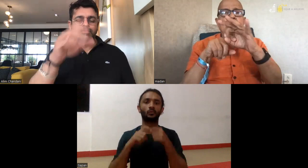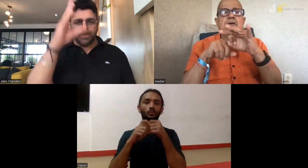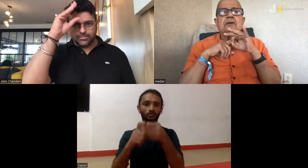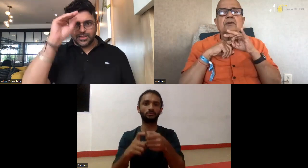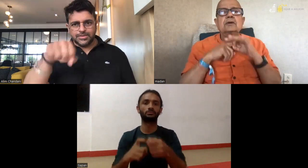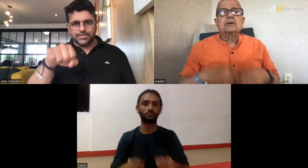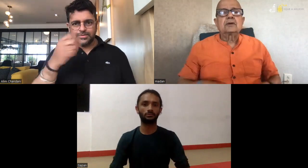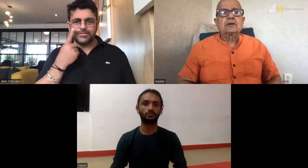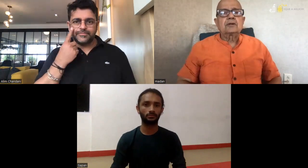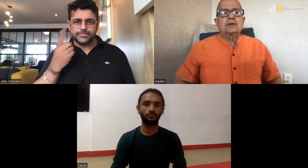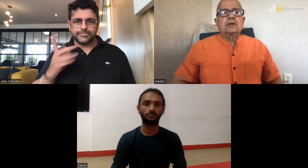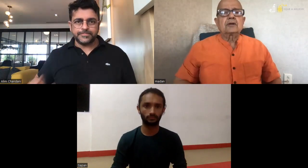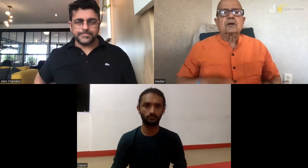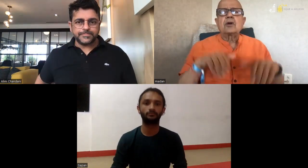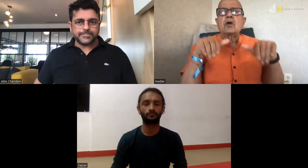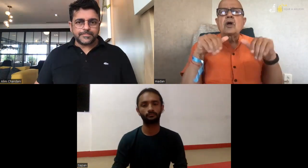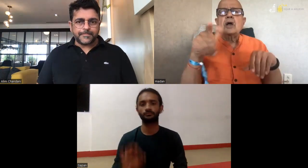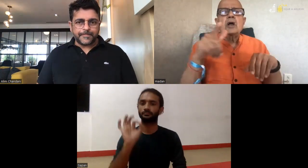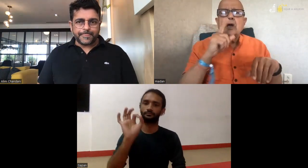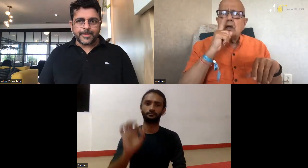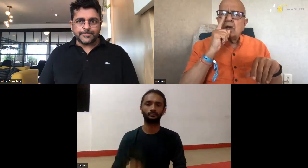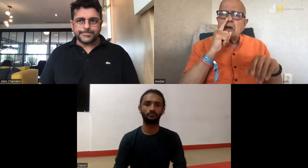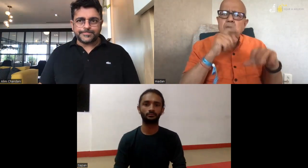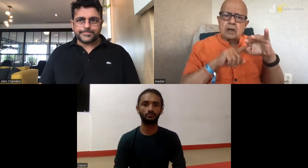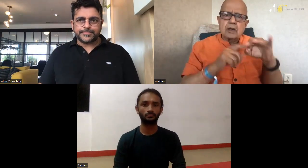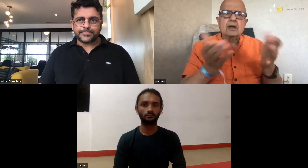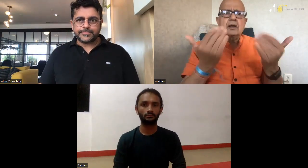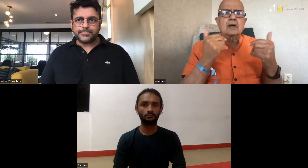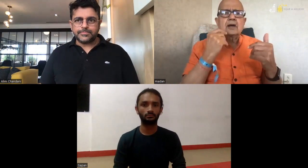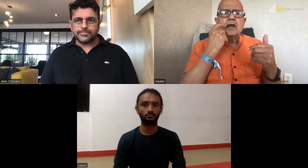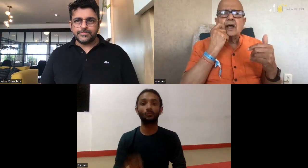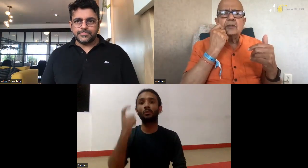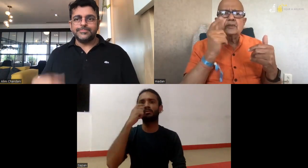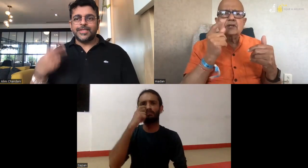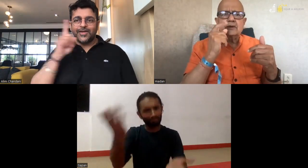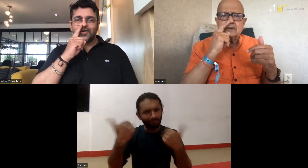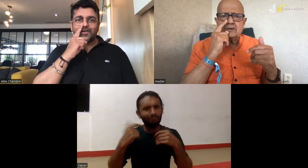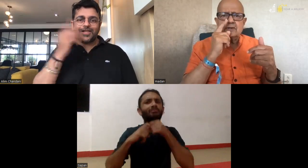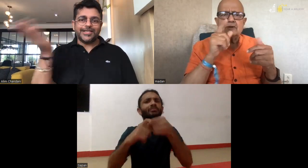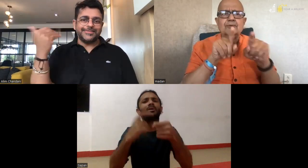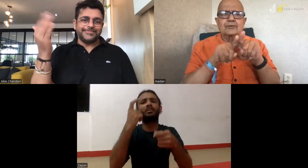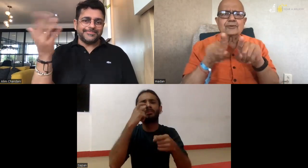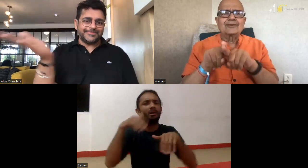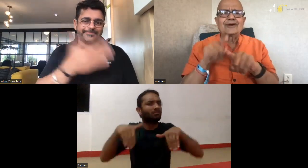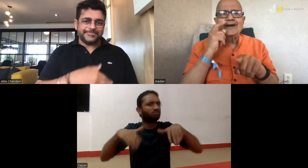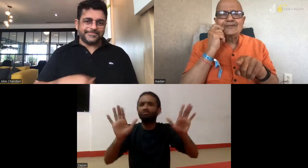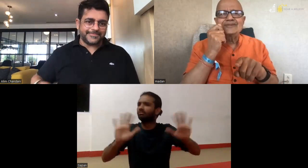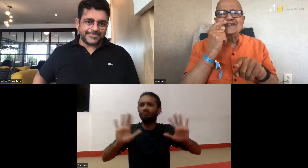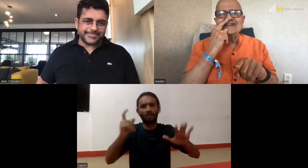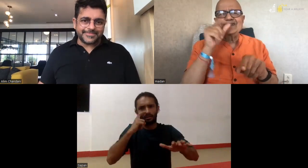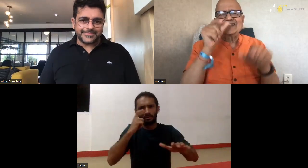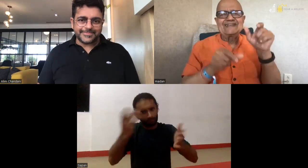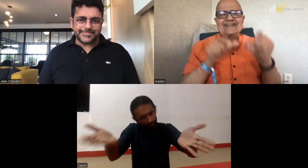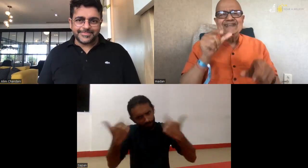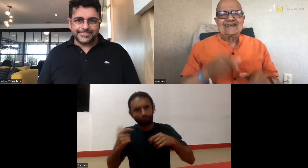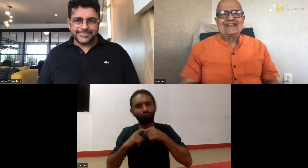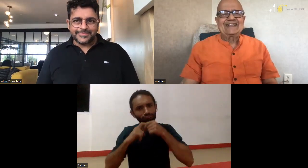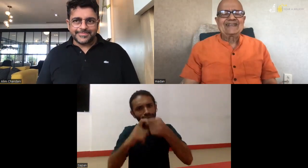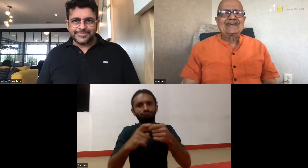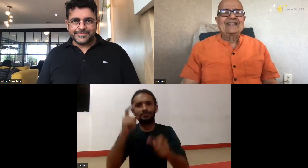her, and if you would like to write something, for example, you say you want